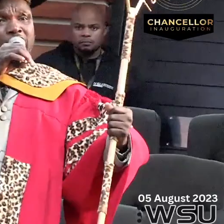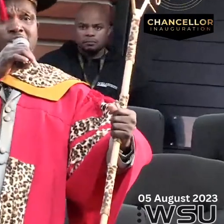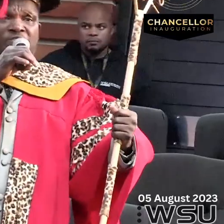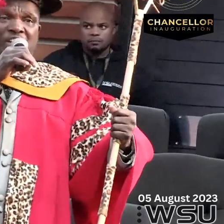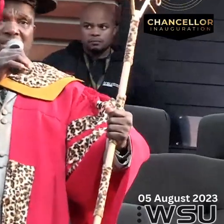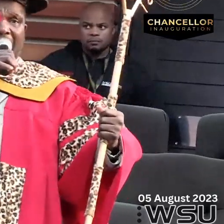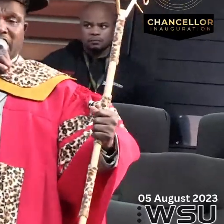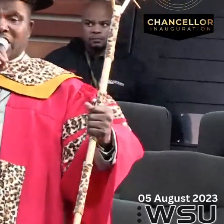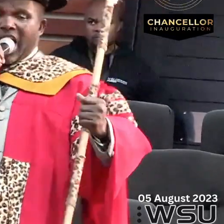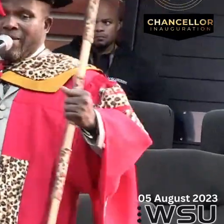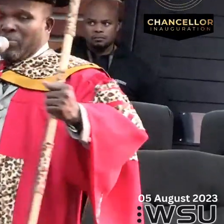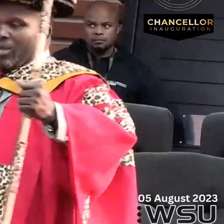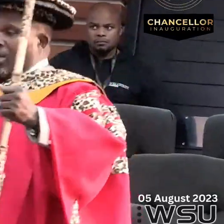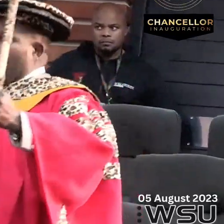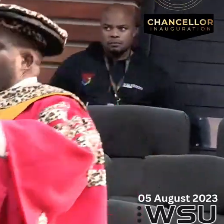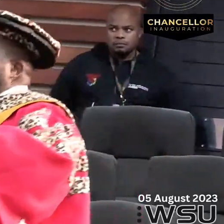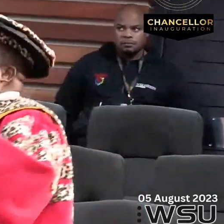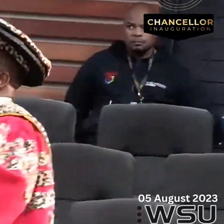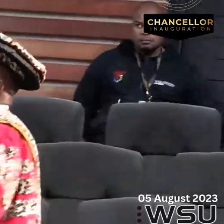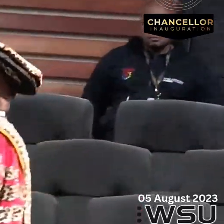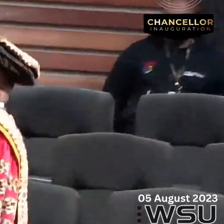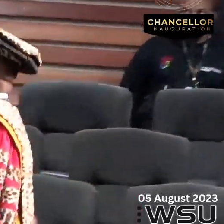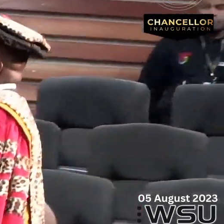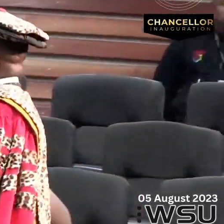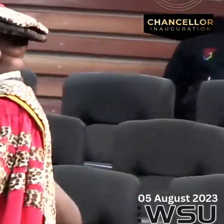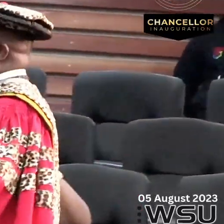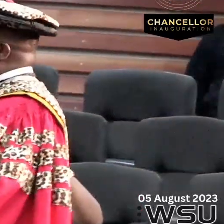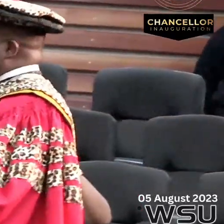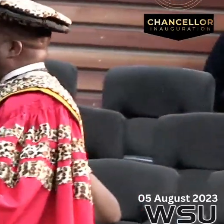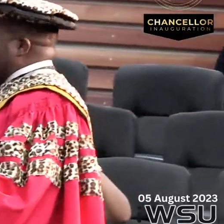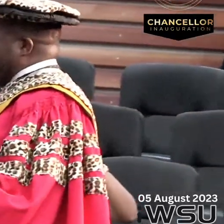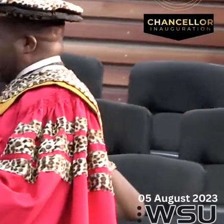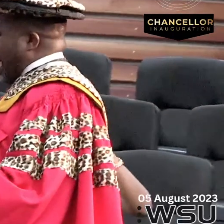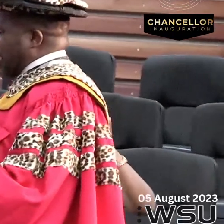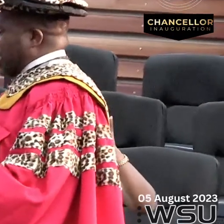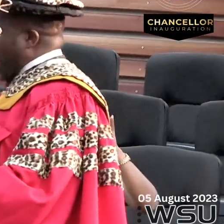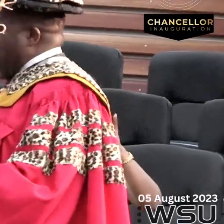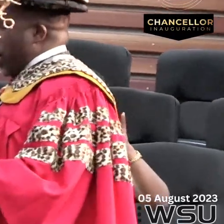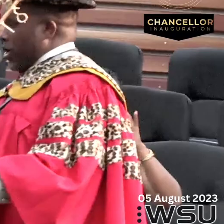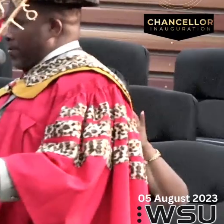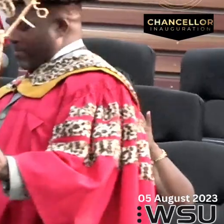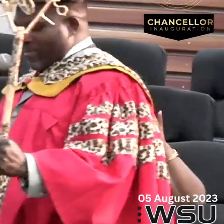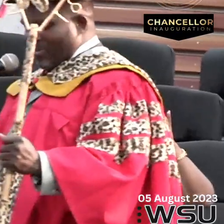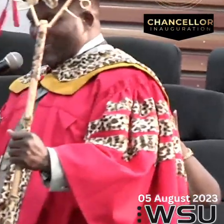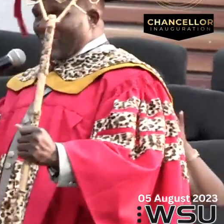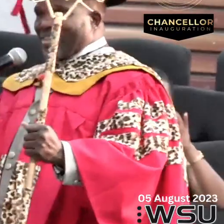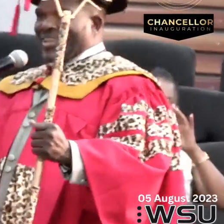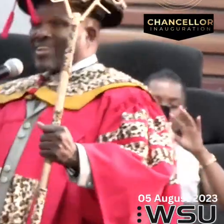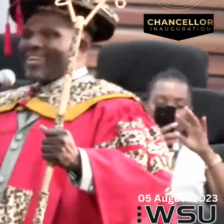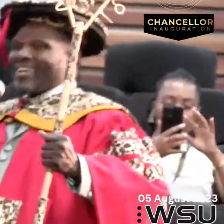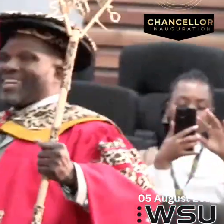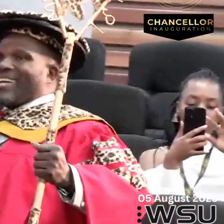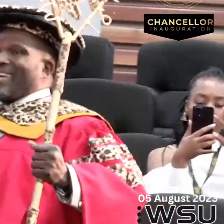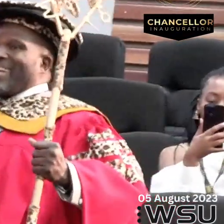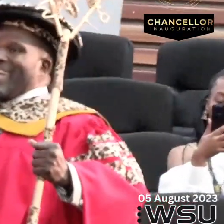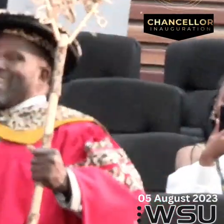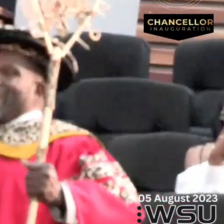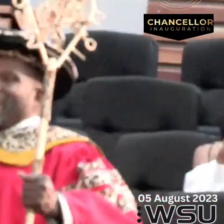Anifana ndinivisa nje Anikondi nandinikondisa nje